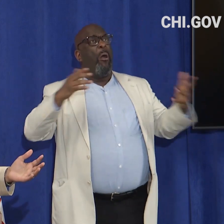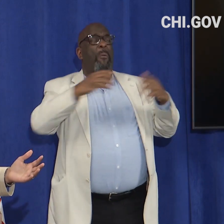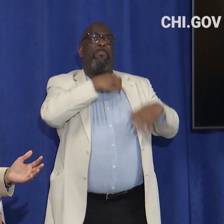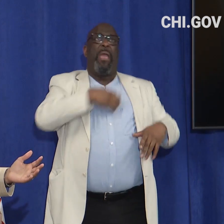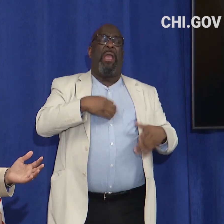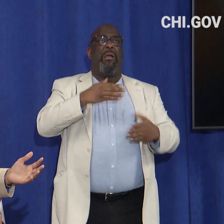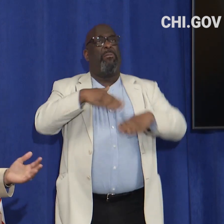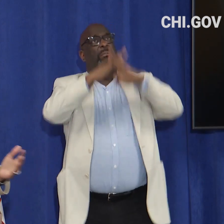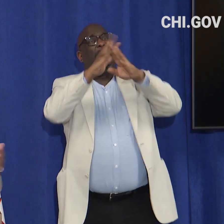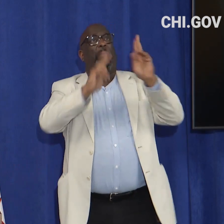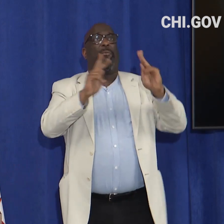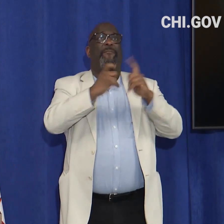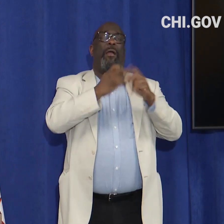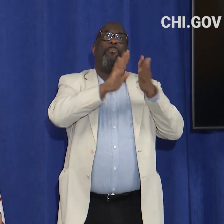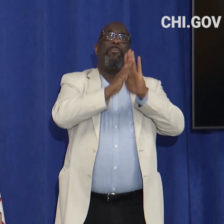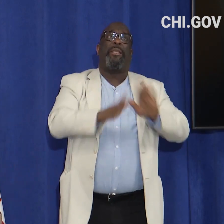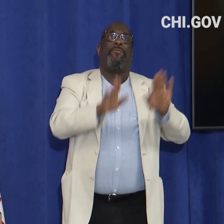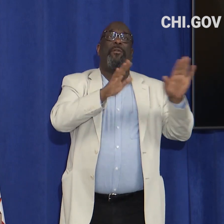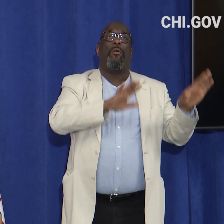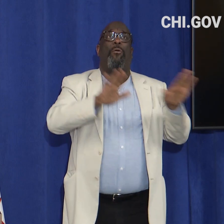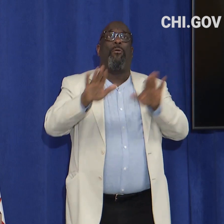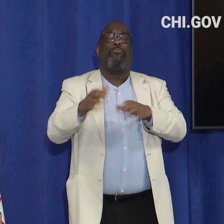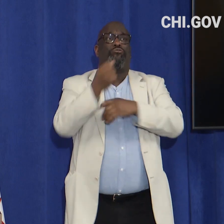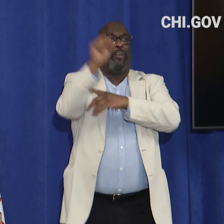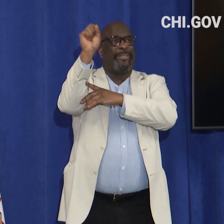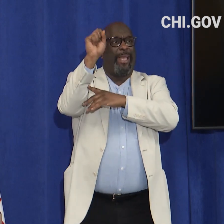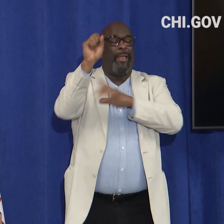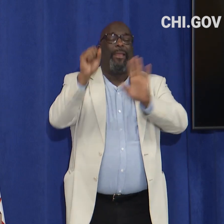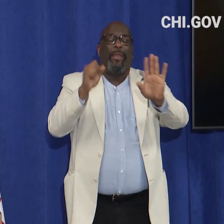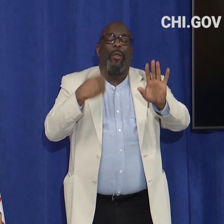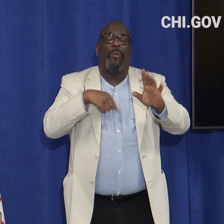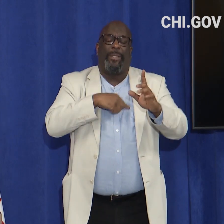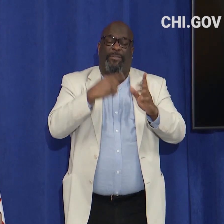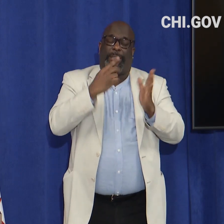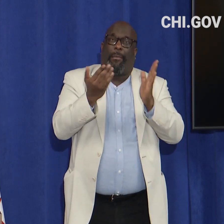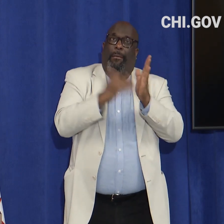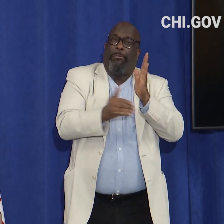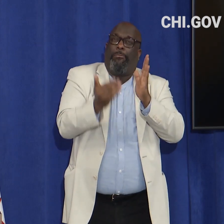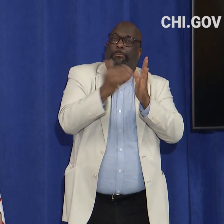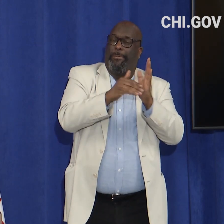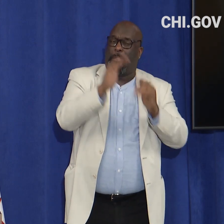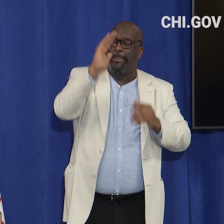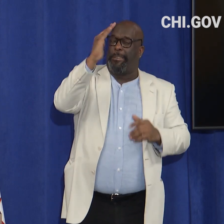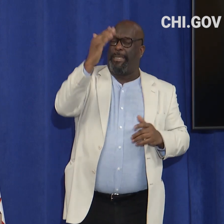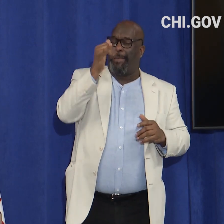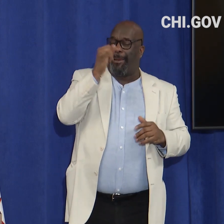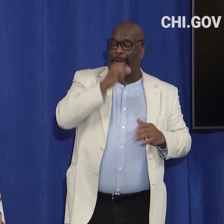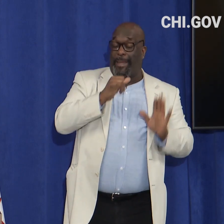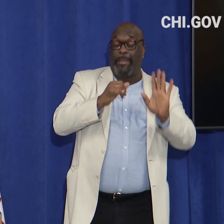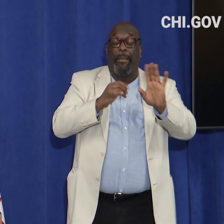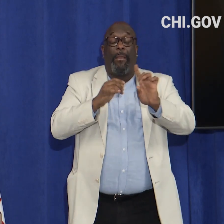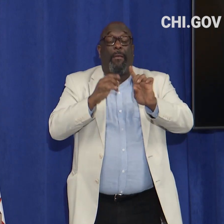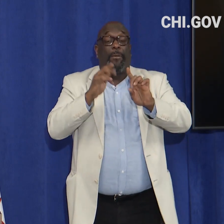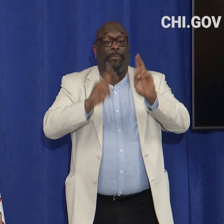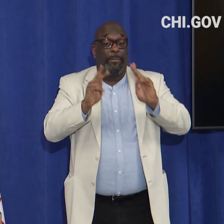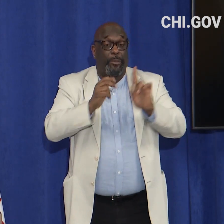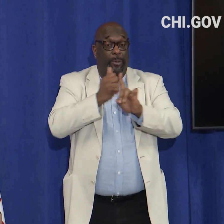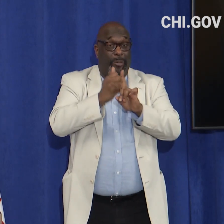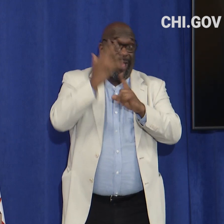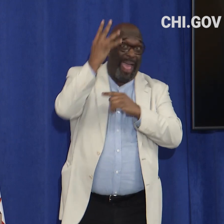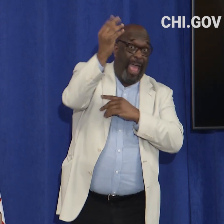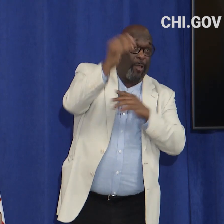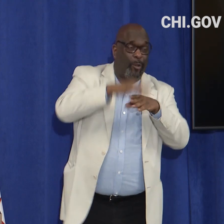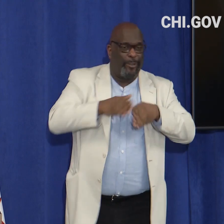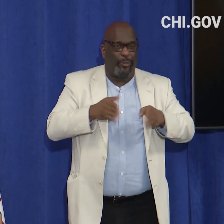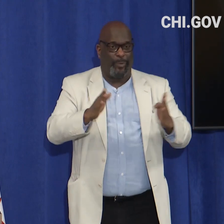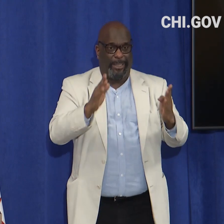protesting. Look, we've consistently said, and it sounds ironic, for those people who have been out there in the street